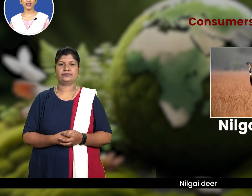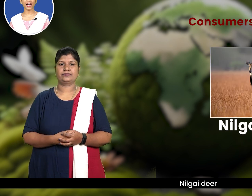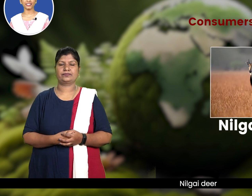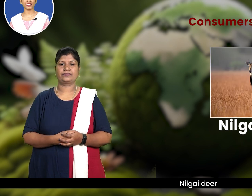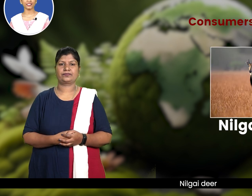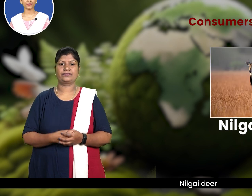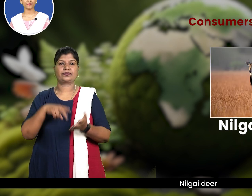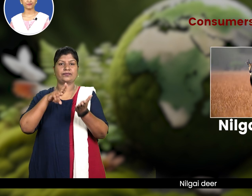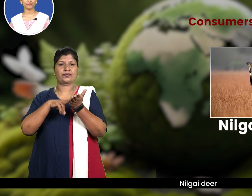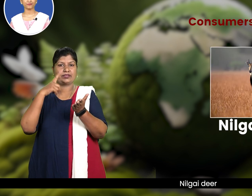nilgai deer,